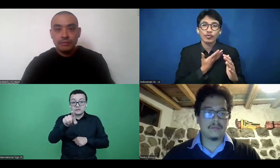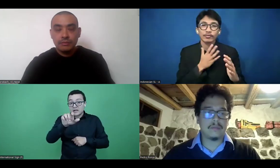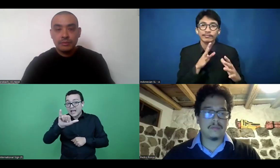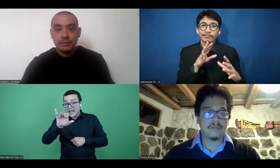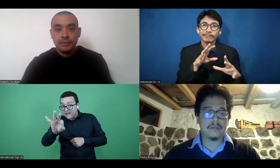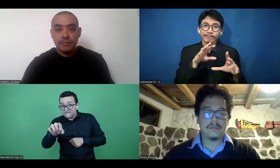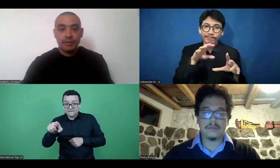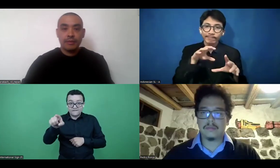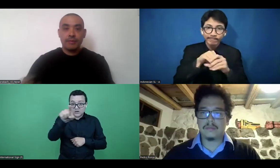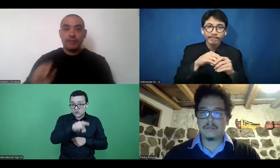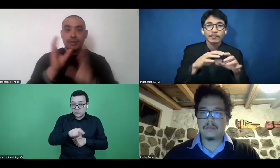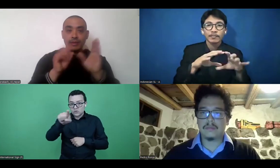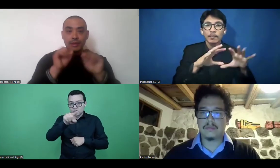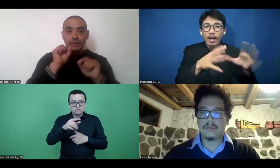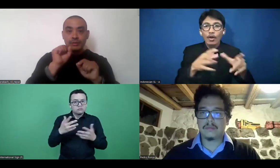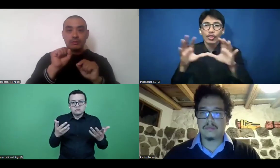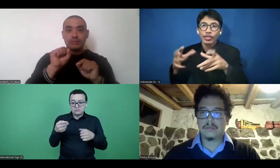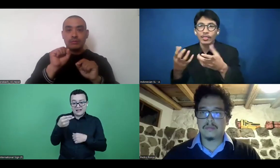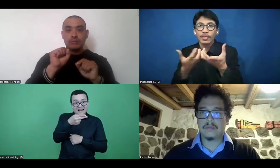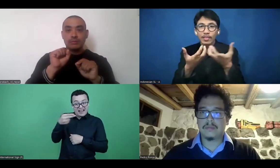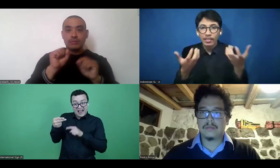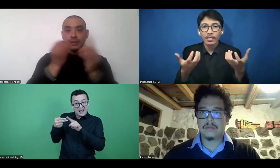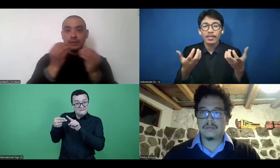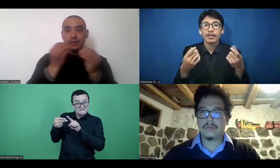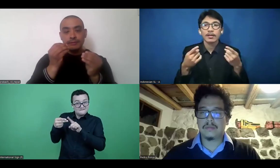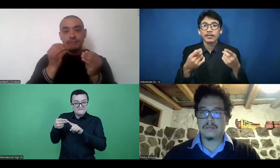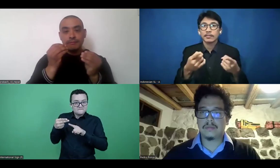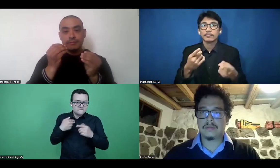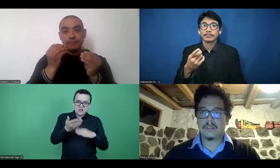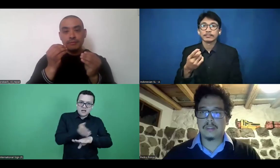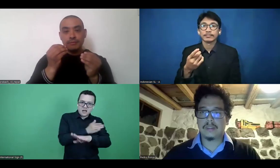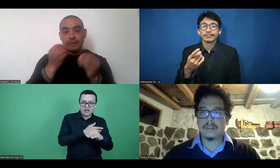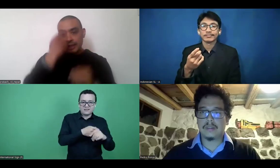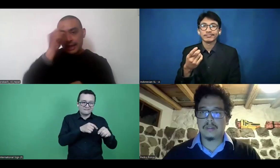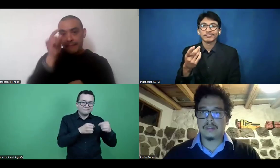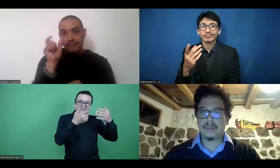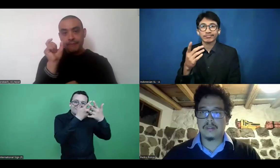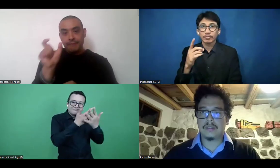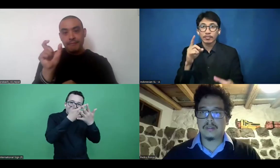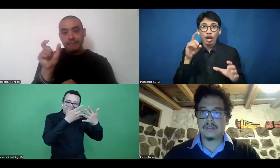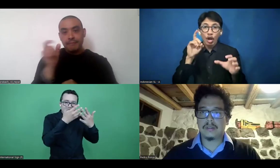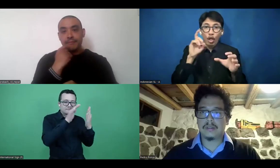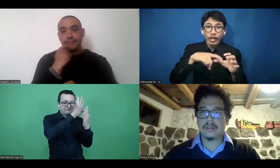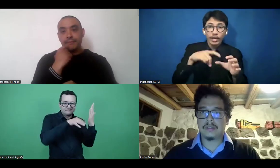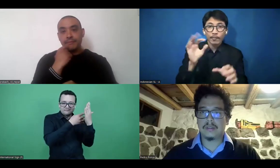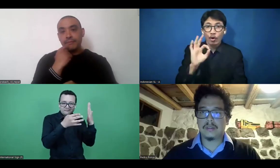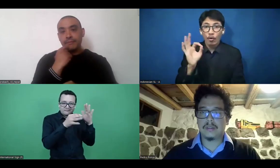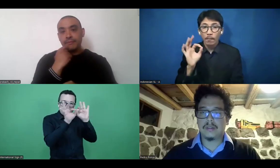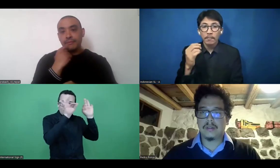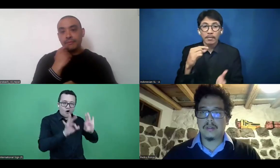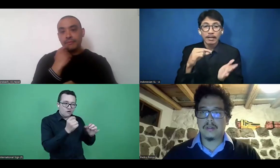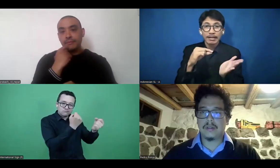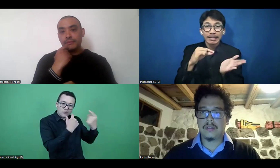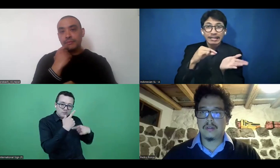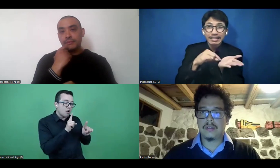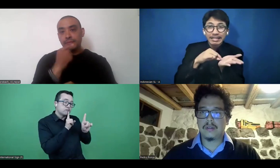with the name you put in the forum, just please